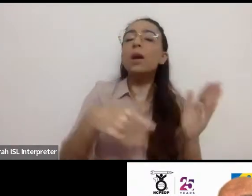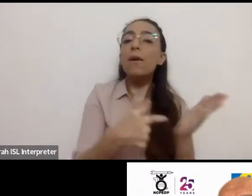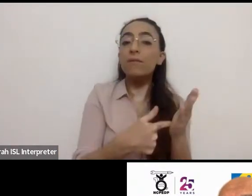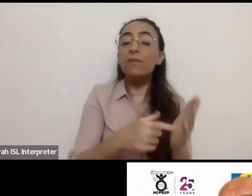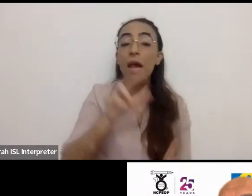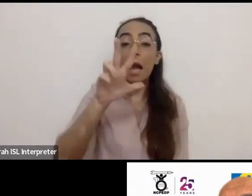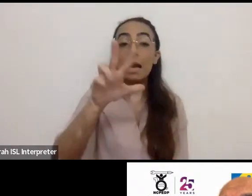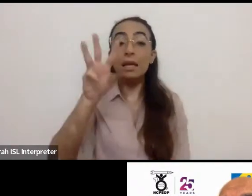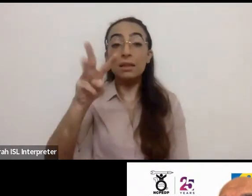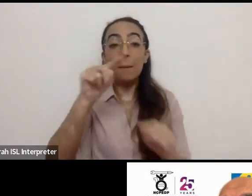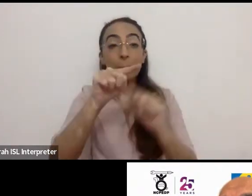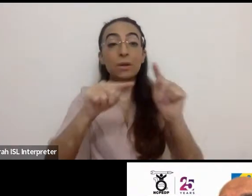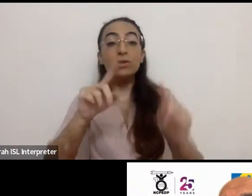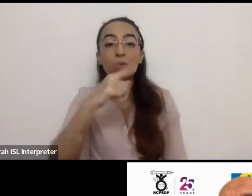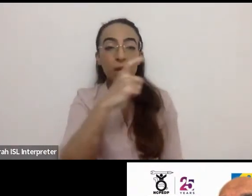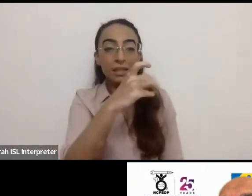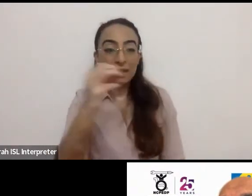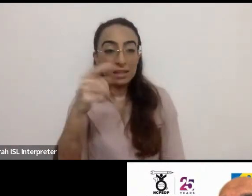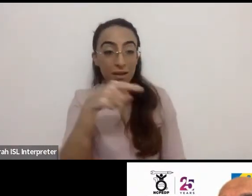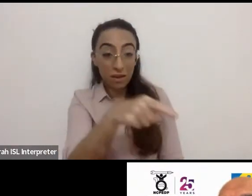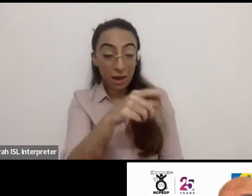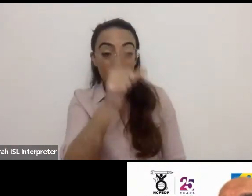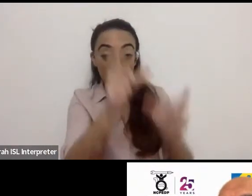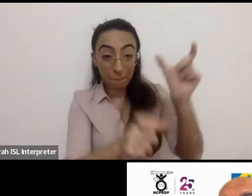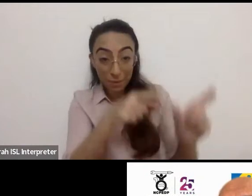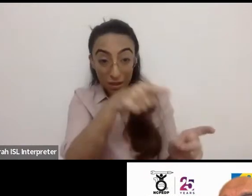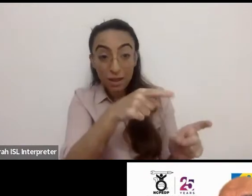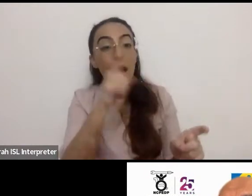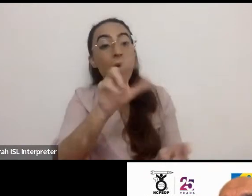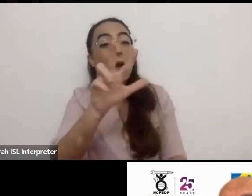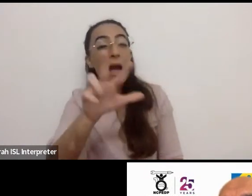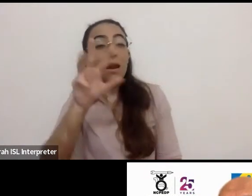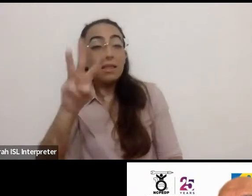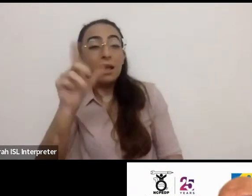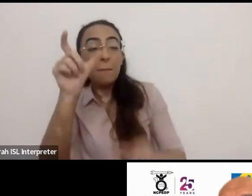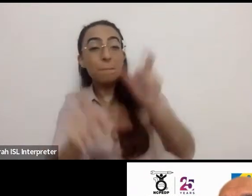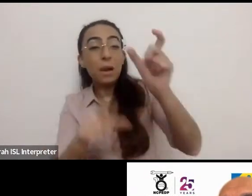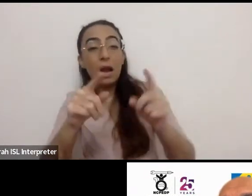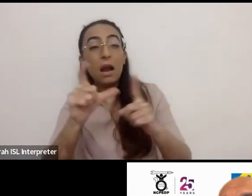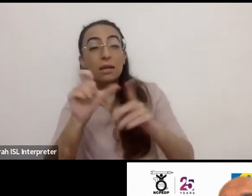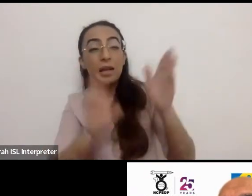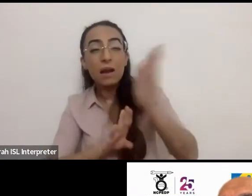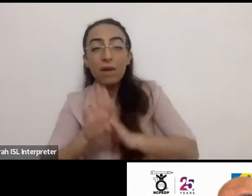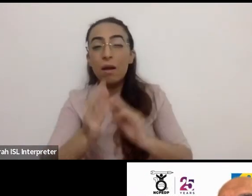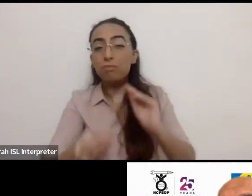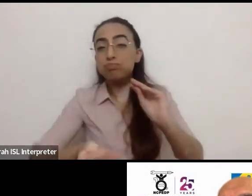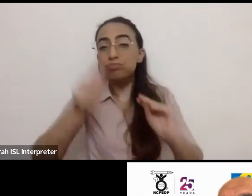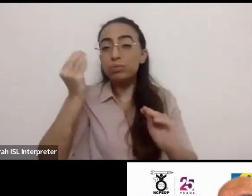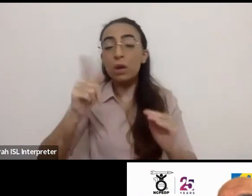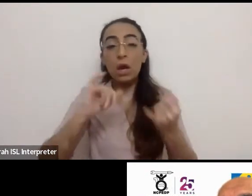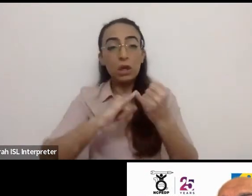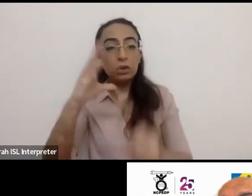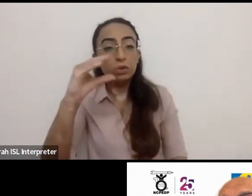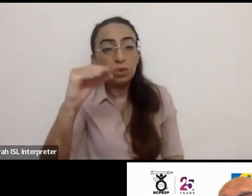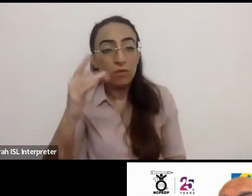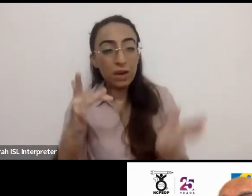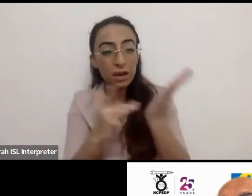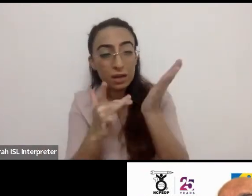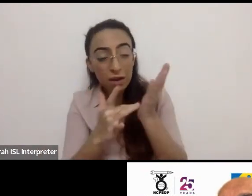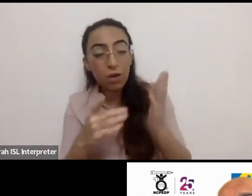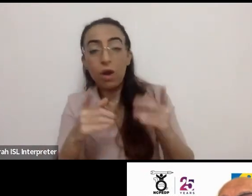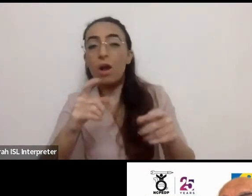people today are billable people. That means they're doing custom development code or software testing or